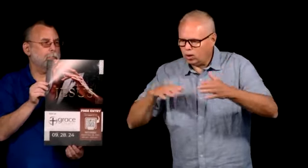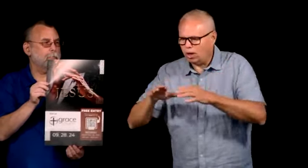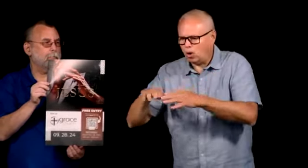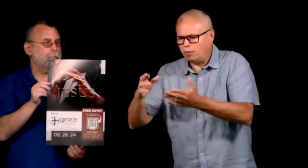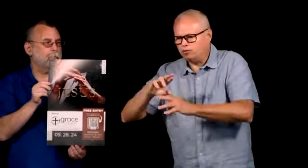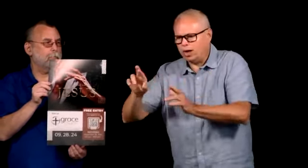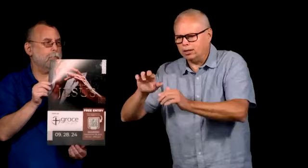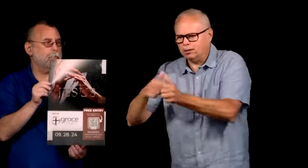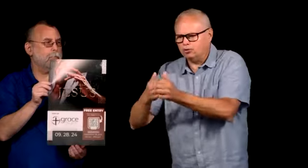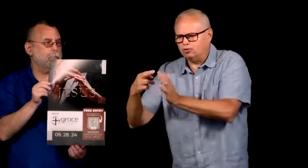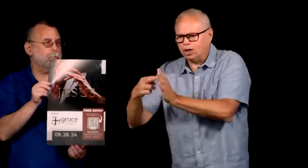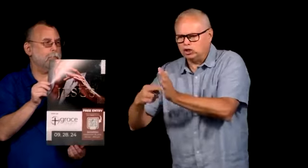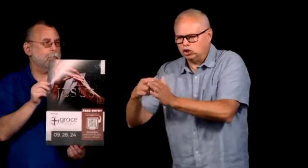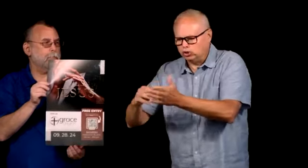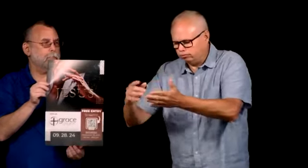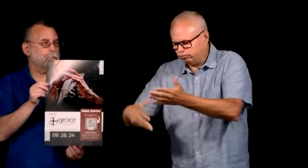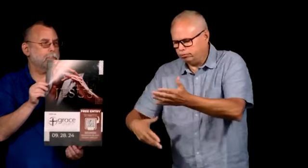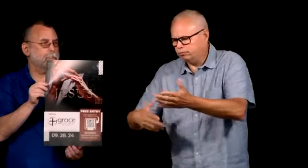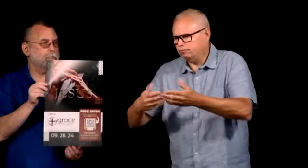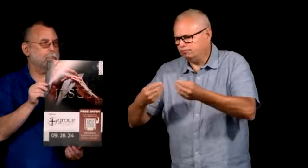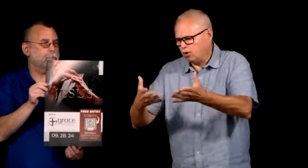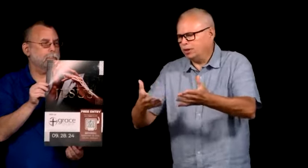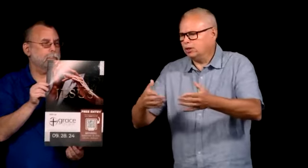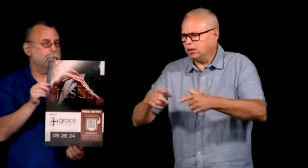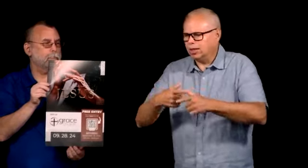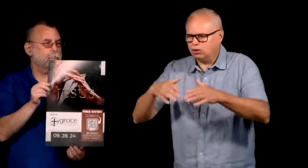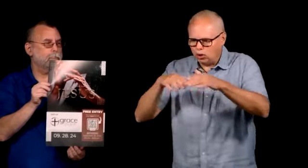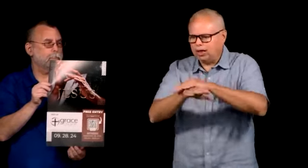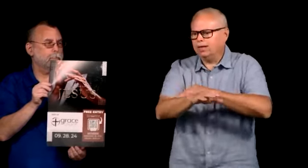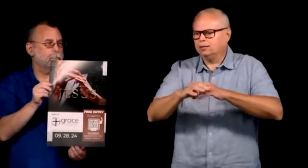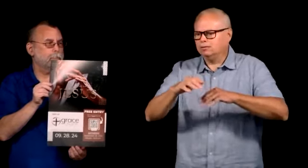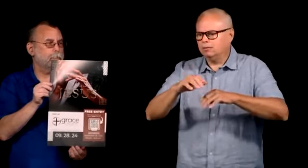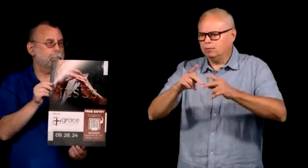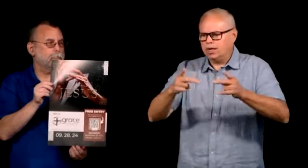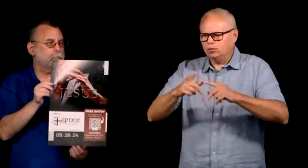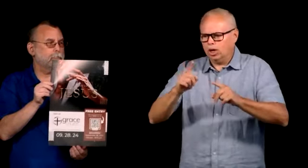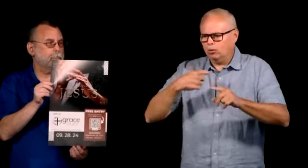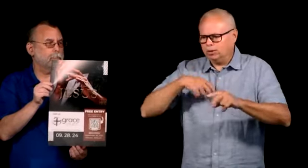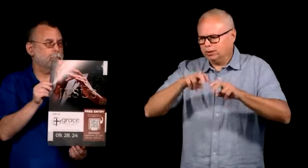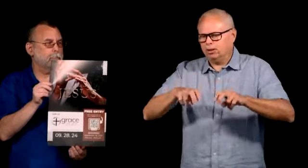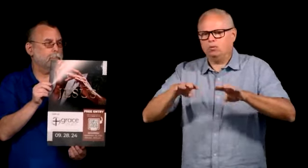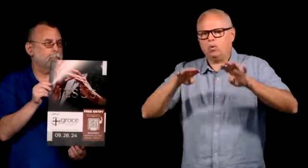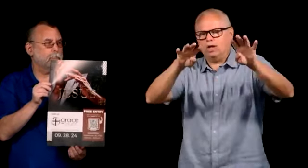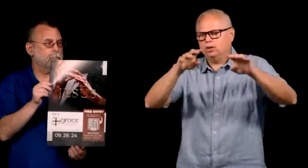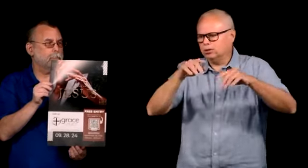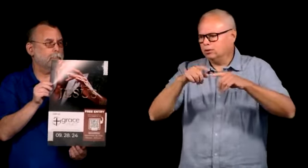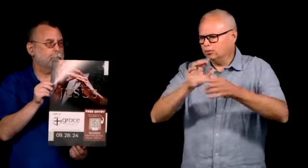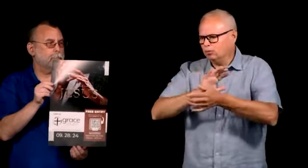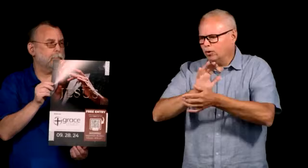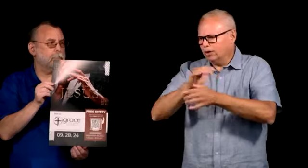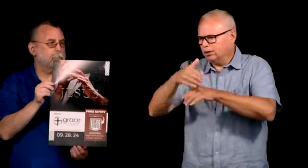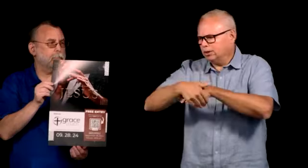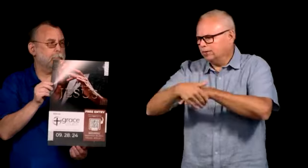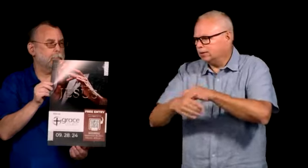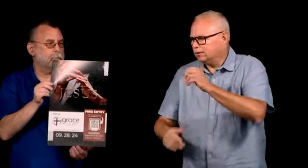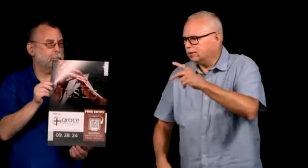don't have your name, that's fine. We will have open registration at the door, and you can get access so that you can watch the